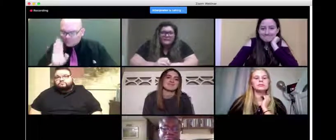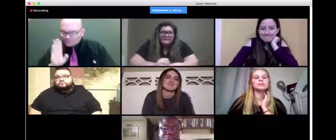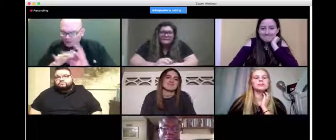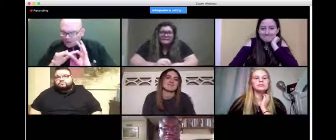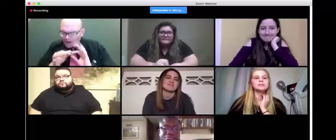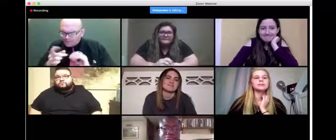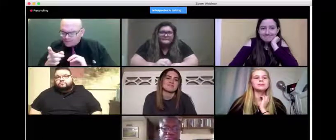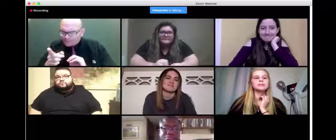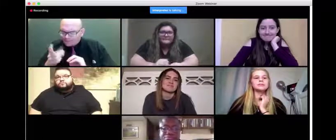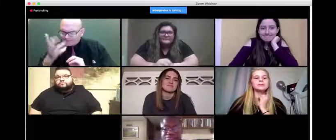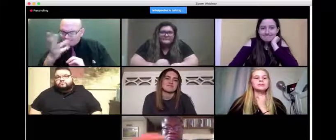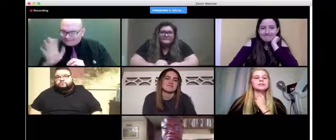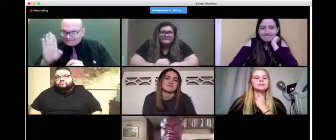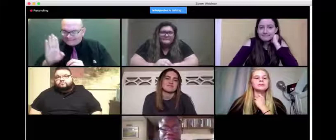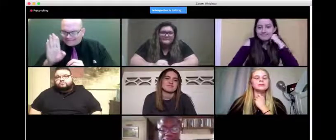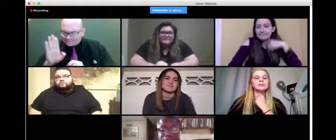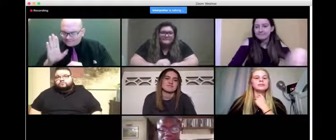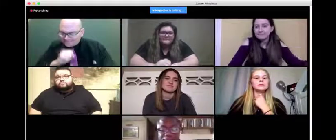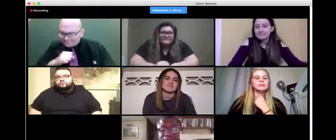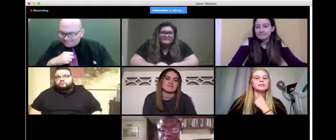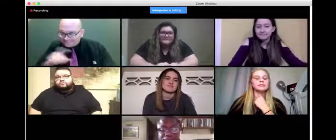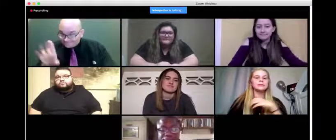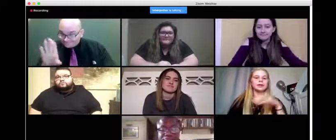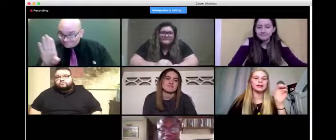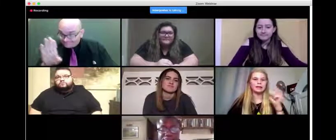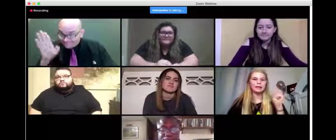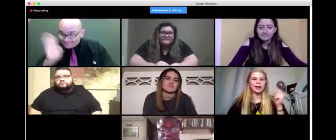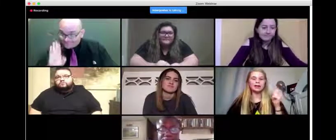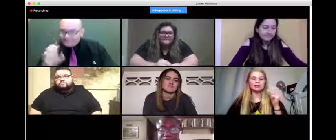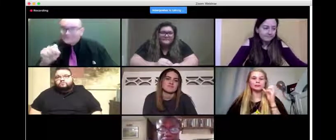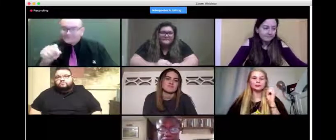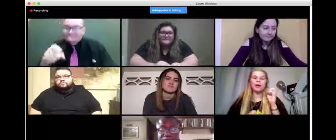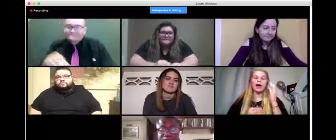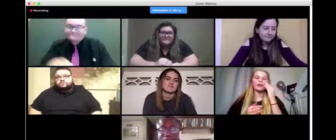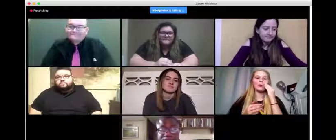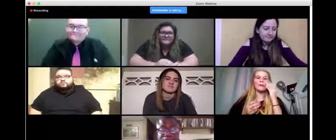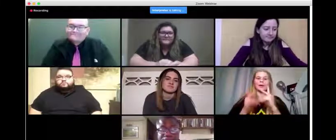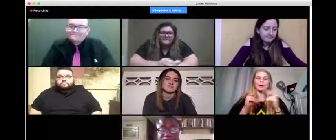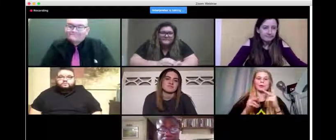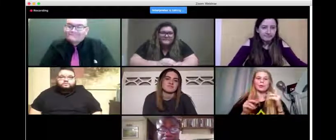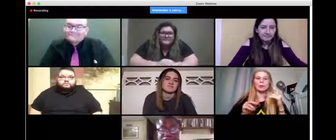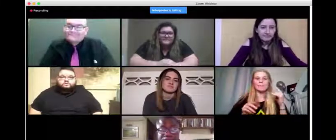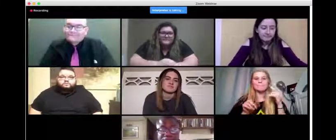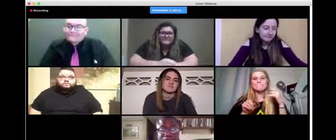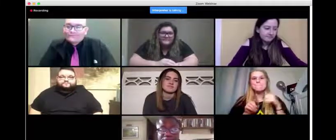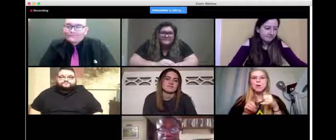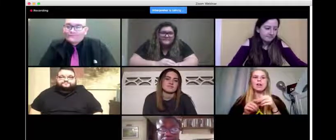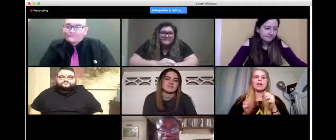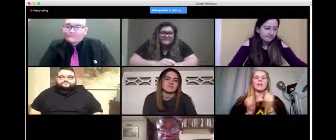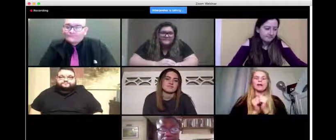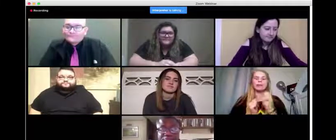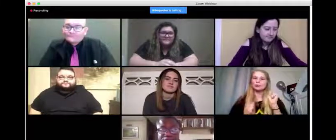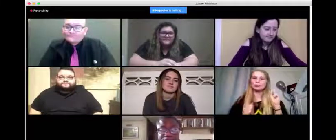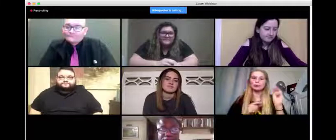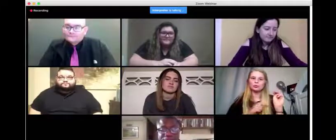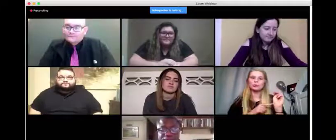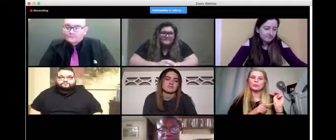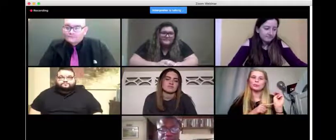Yeah, so I know people that are bullying with social media, but also we may experience